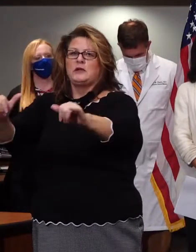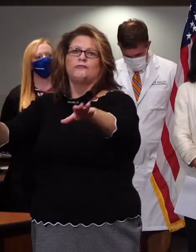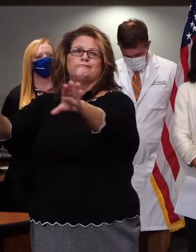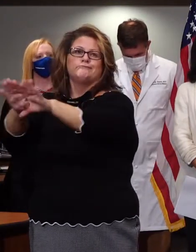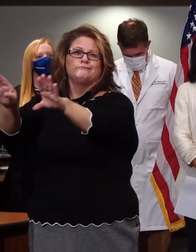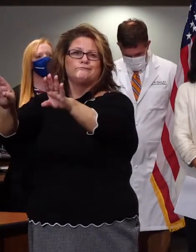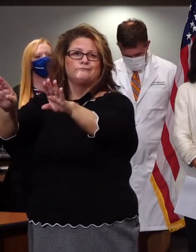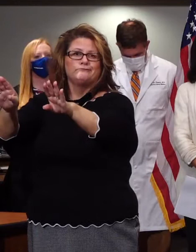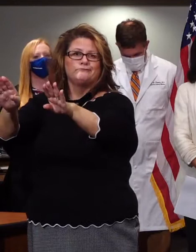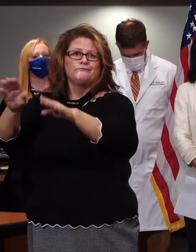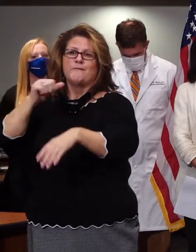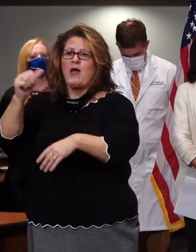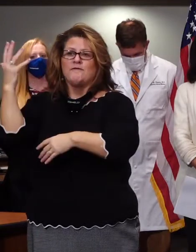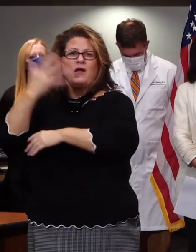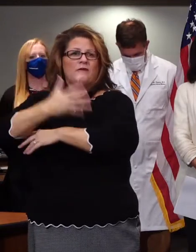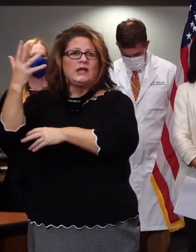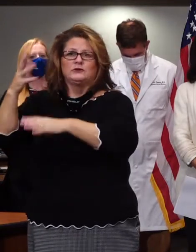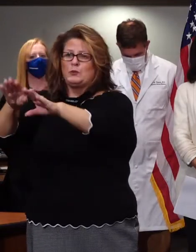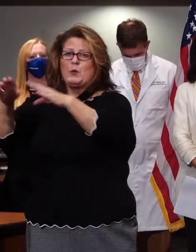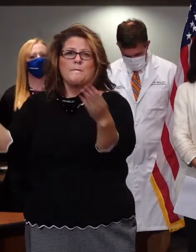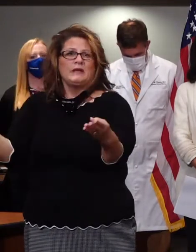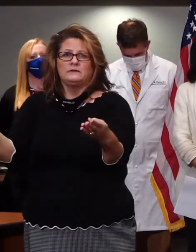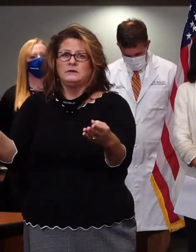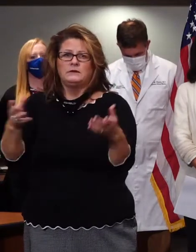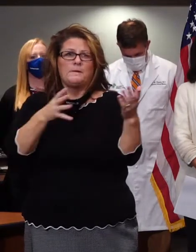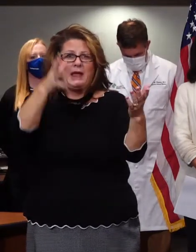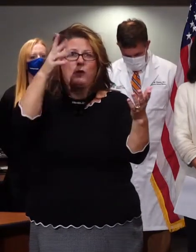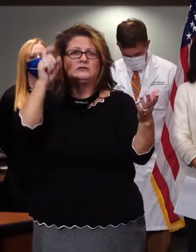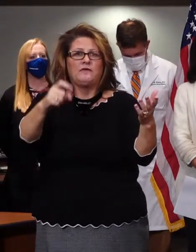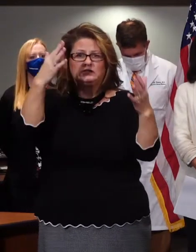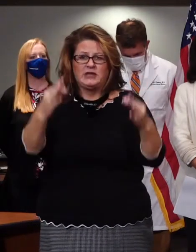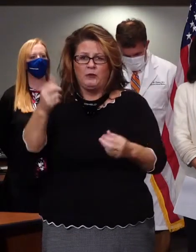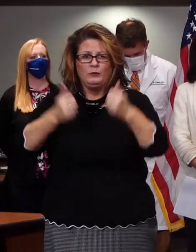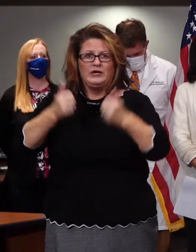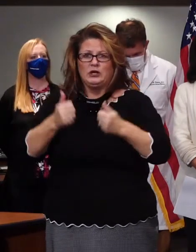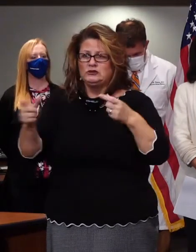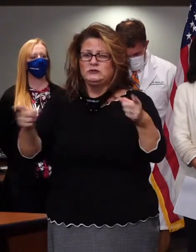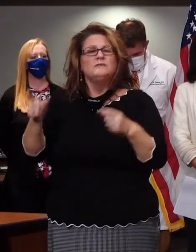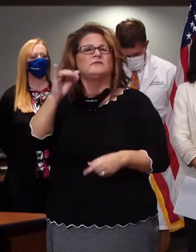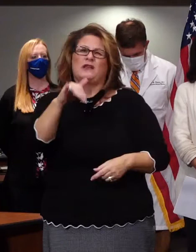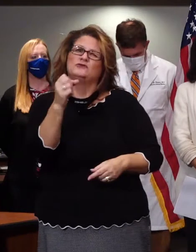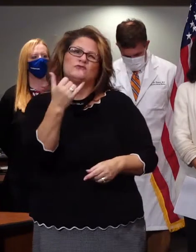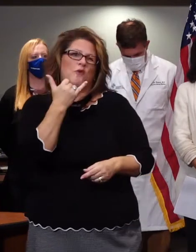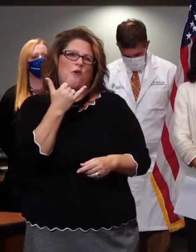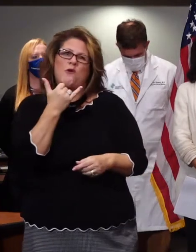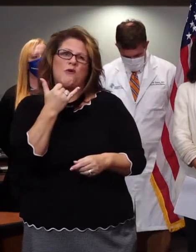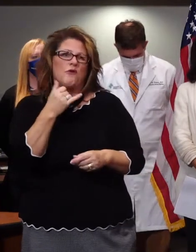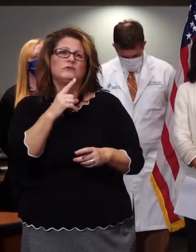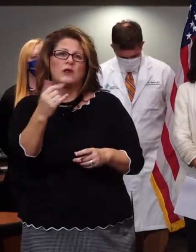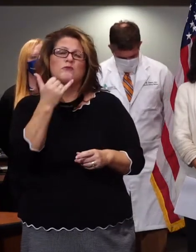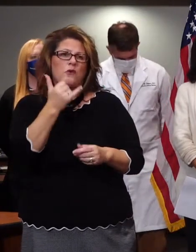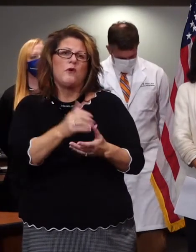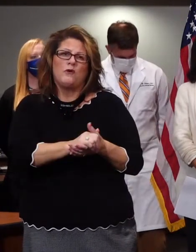5-day face-to-face education are requiring these parents to do. And it is not the right thing to do. In October,